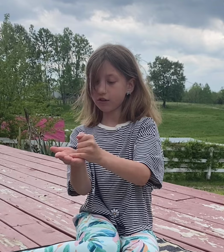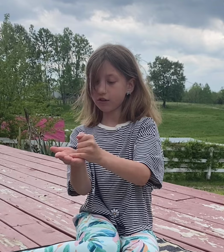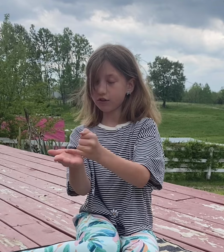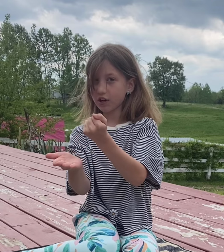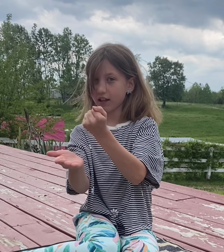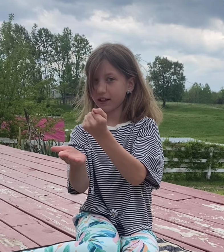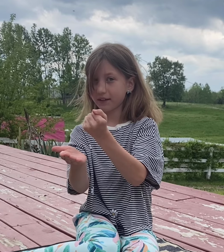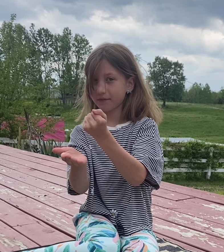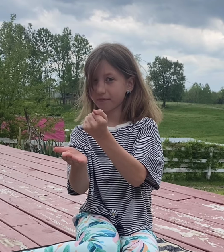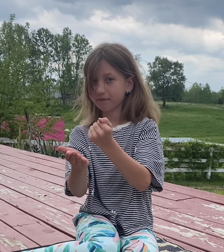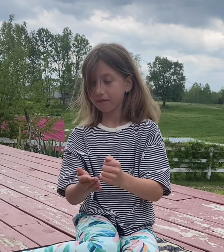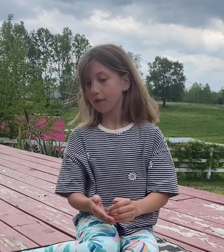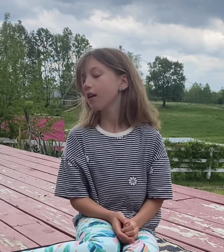and jelly.